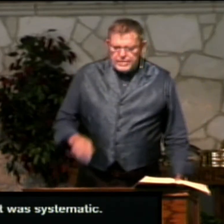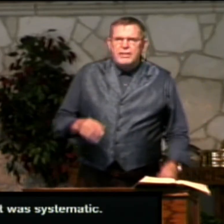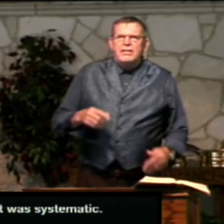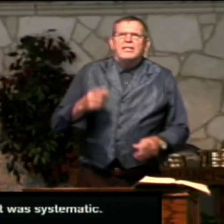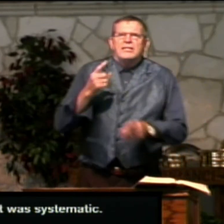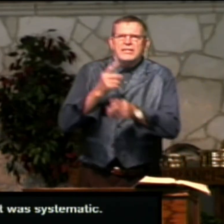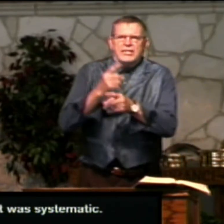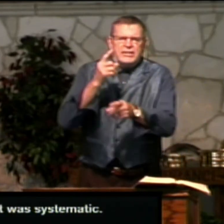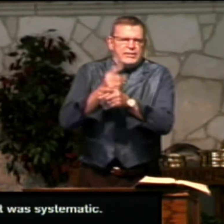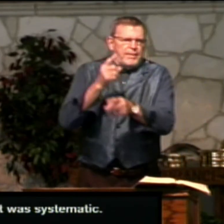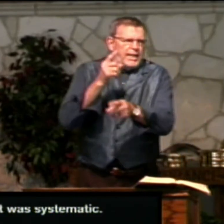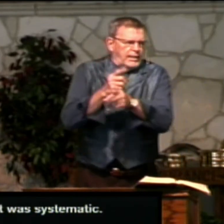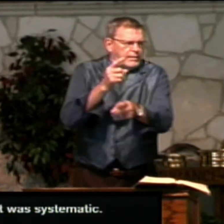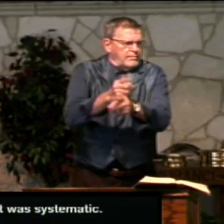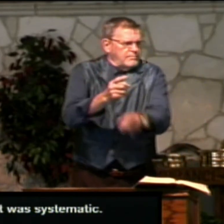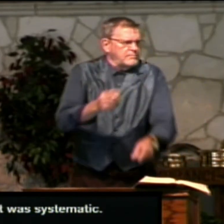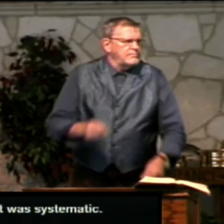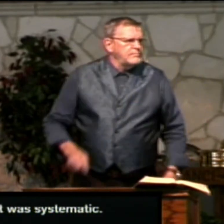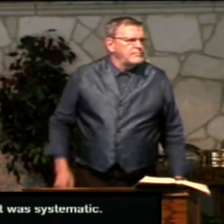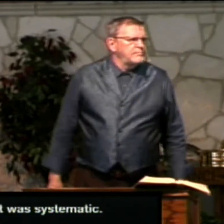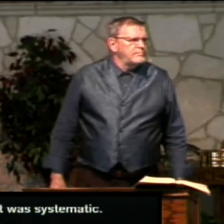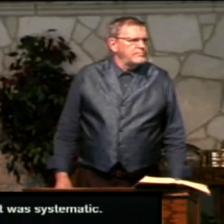It was systematic